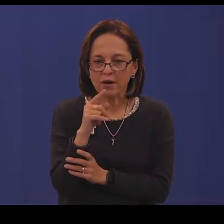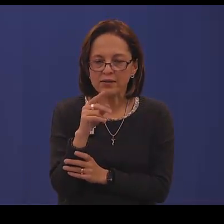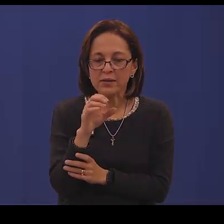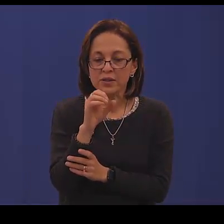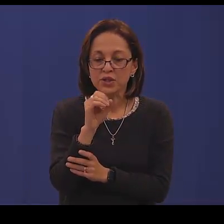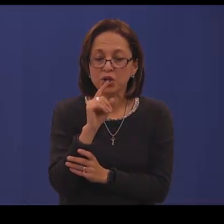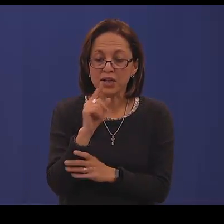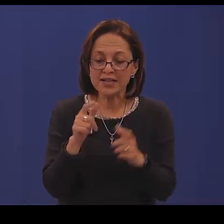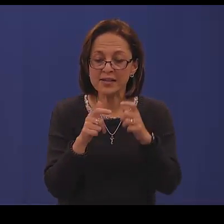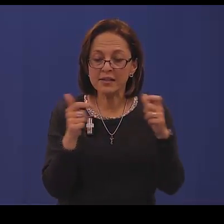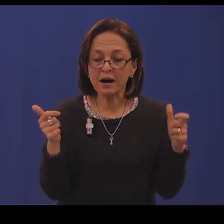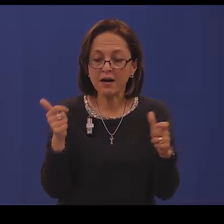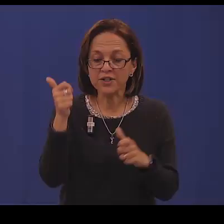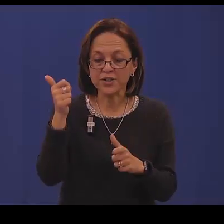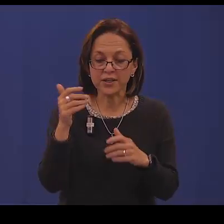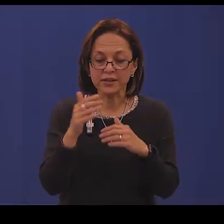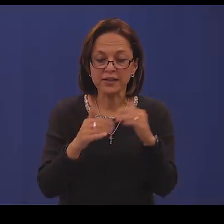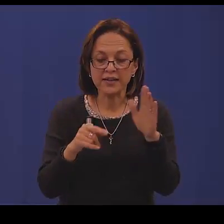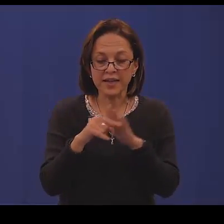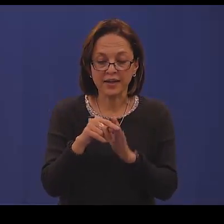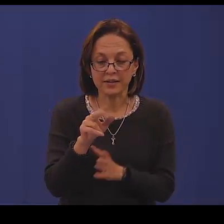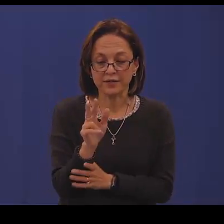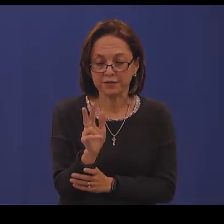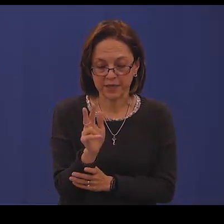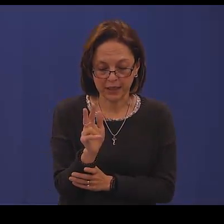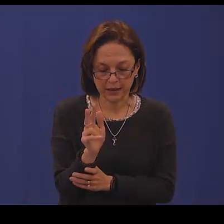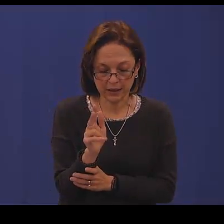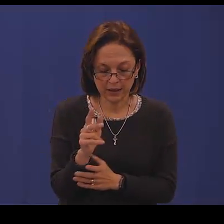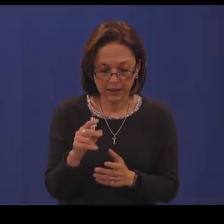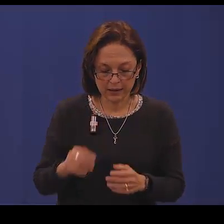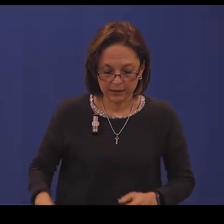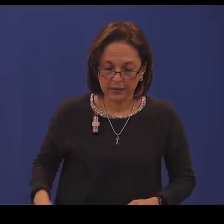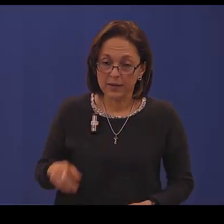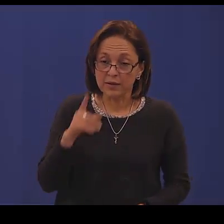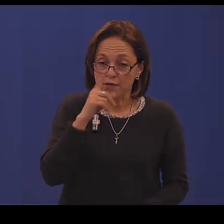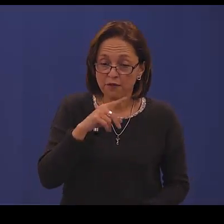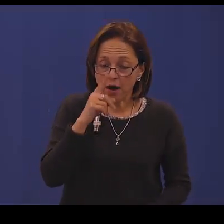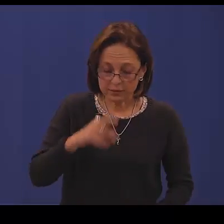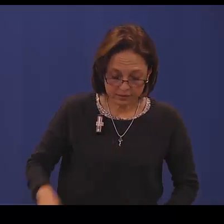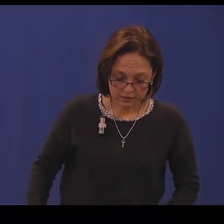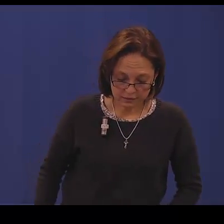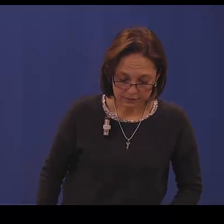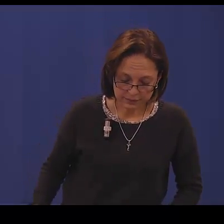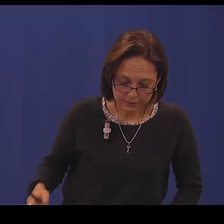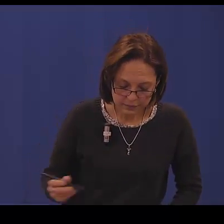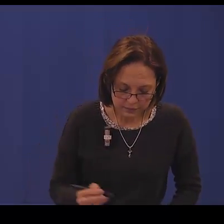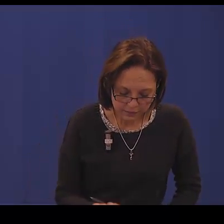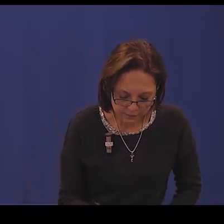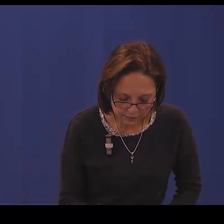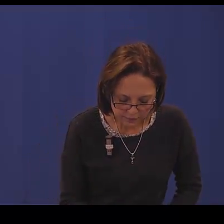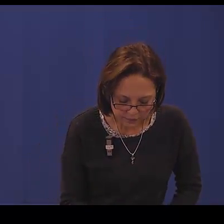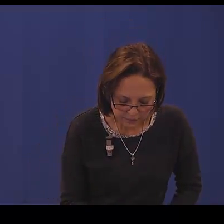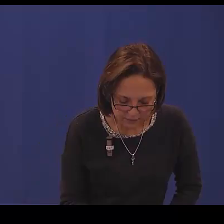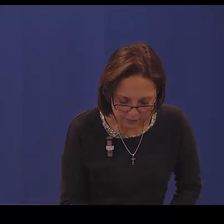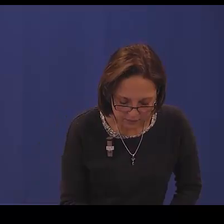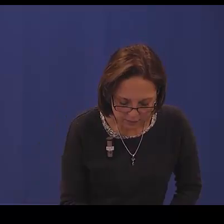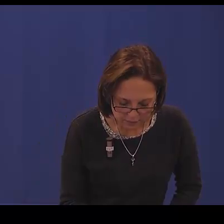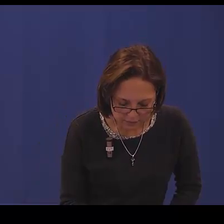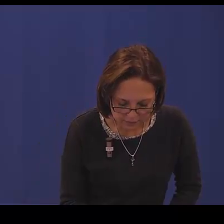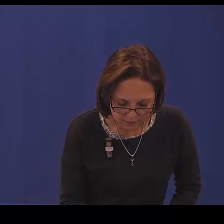it's false. 0 is larger than negative 3. Then it's false.